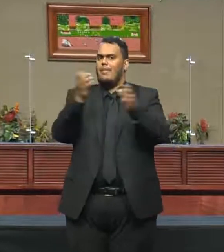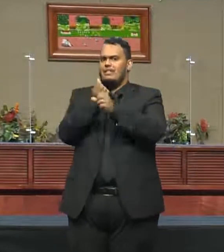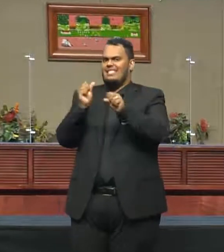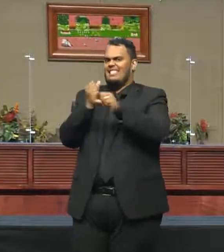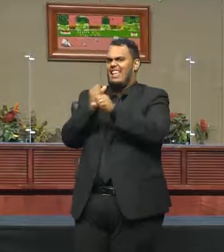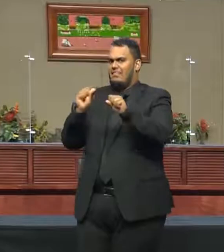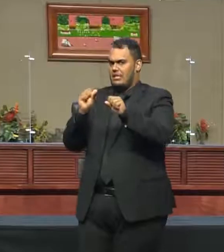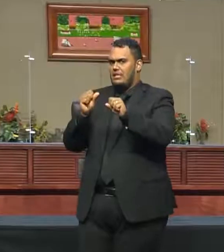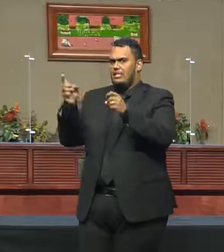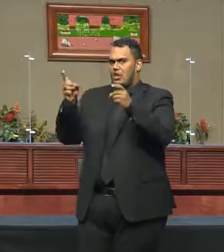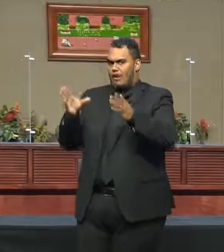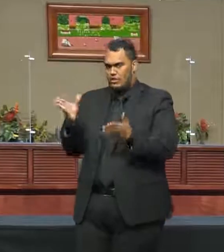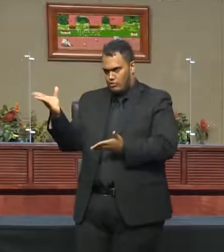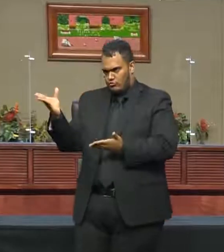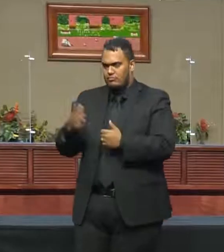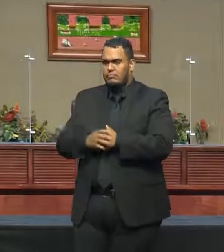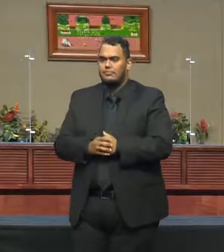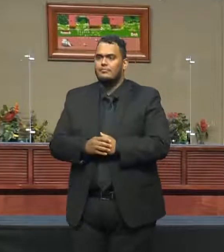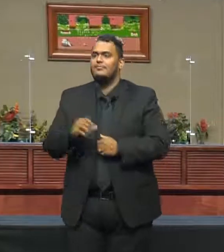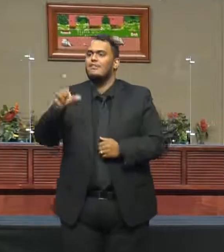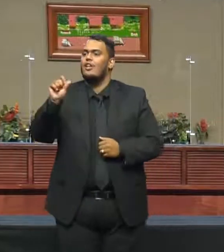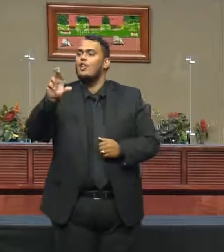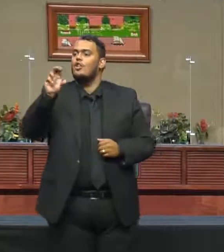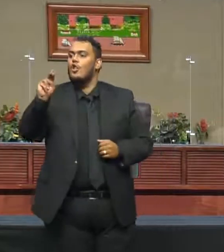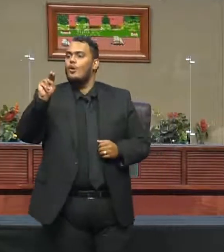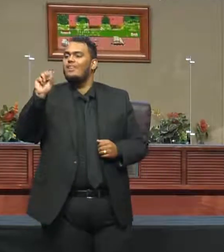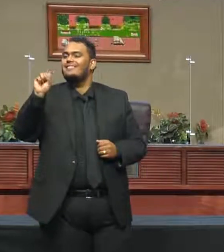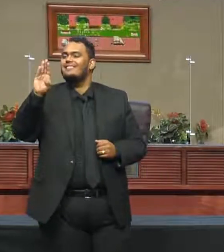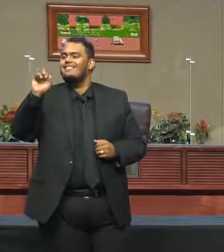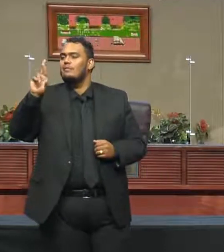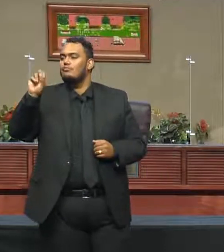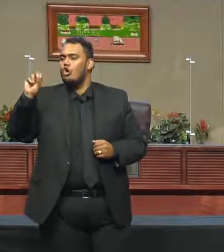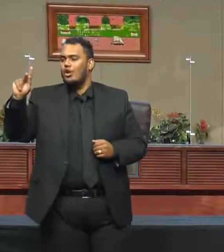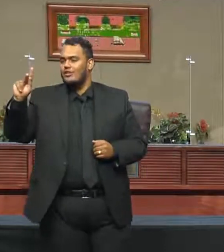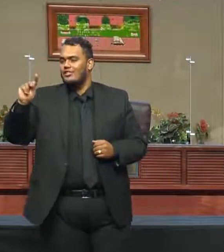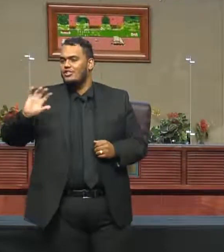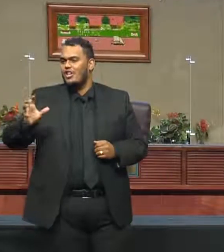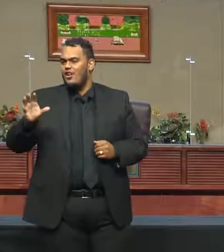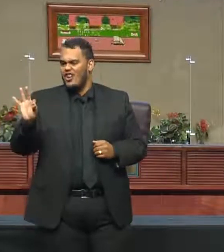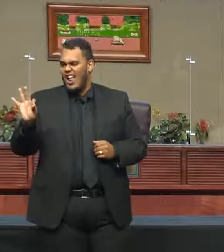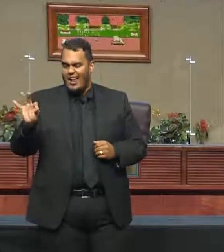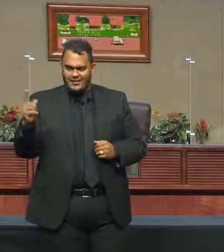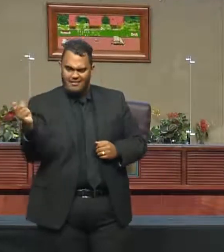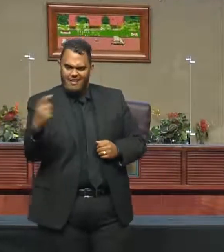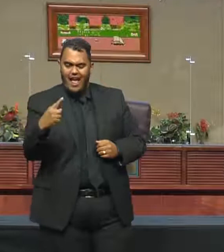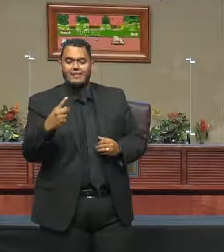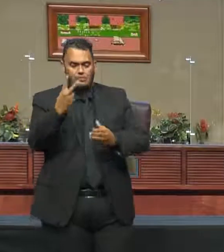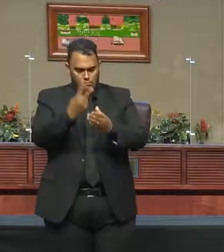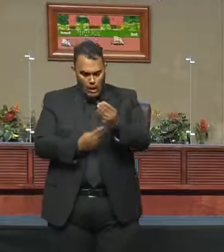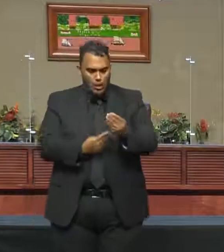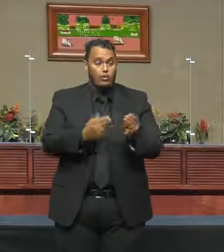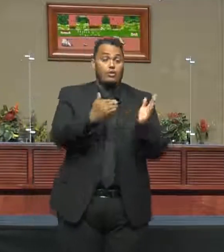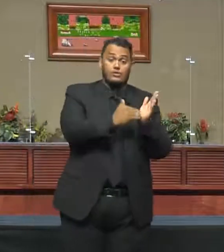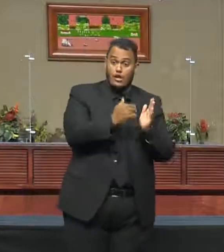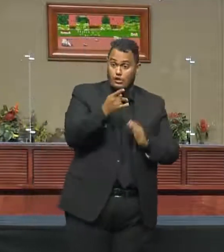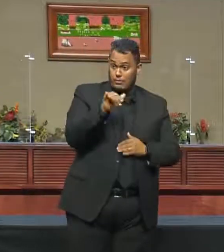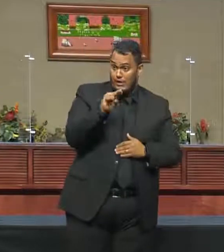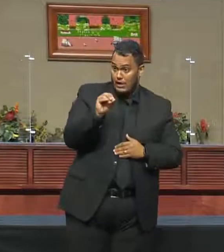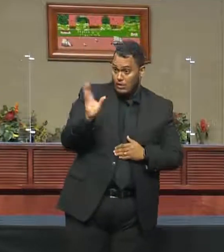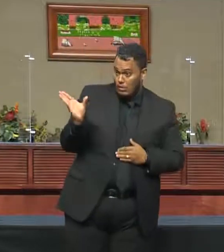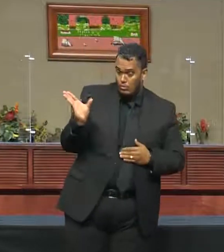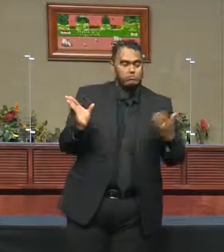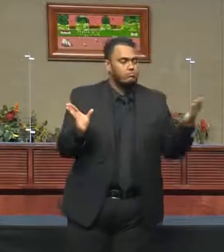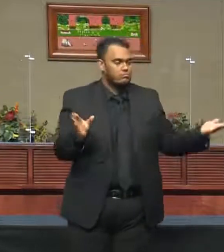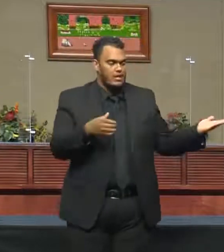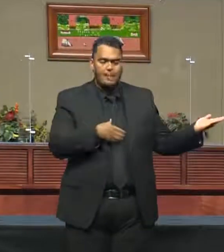questions. Lauren Seabrook, Channel 9. Mayor, this question is for you and Dr. Pino both. This weekend I asked a group of about